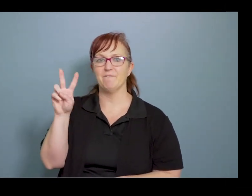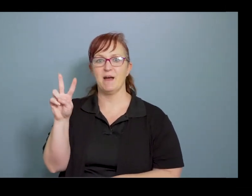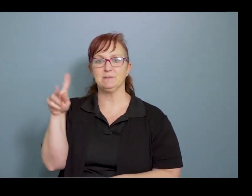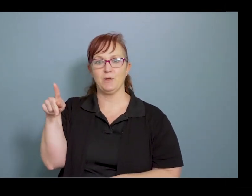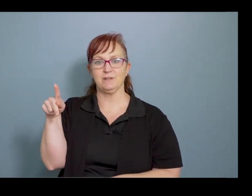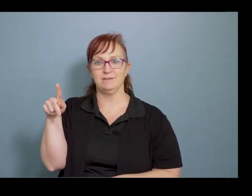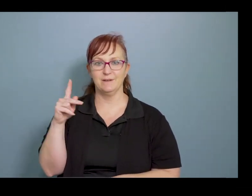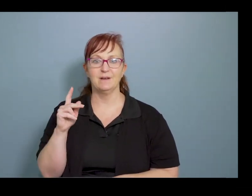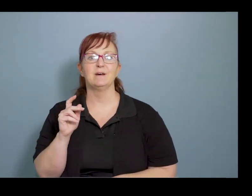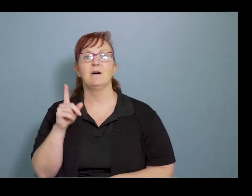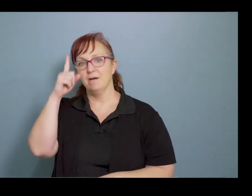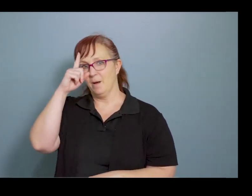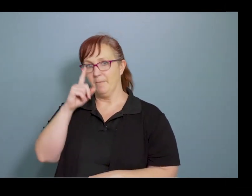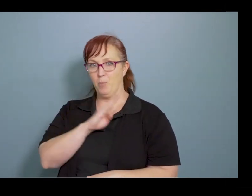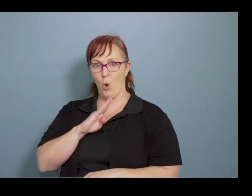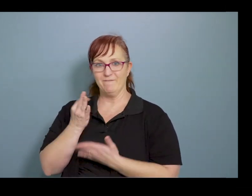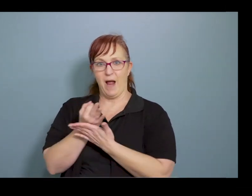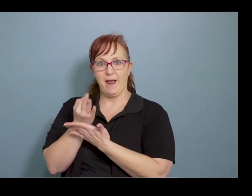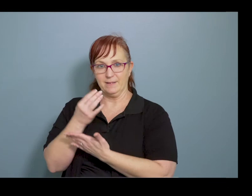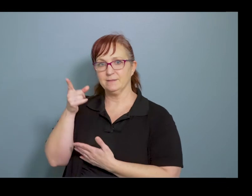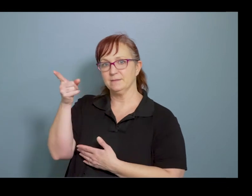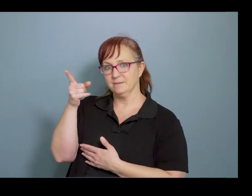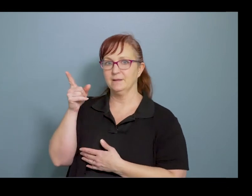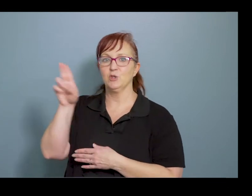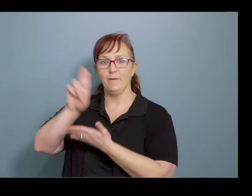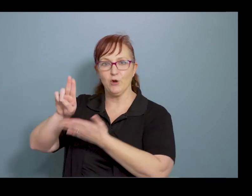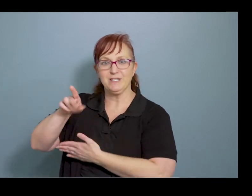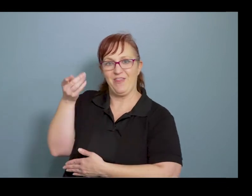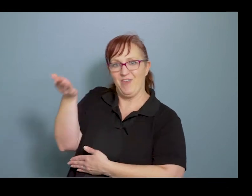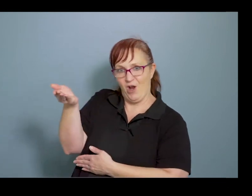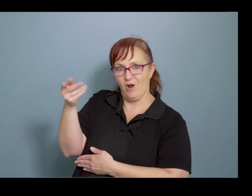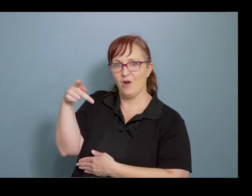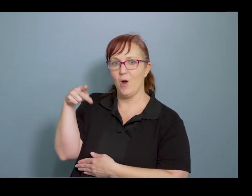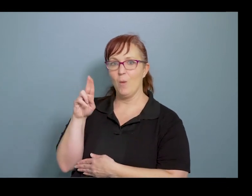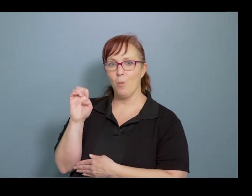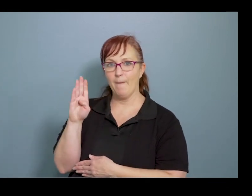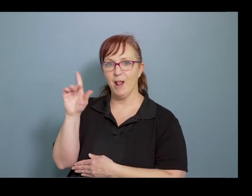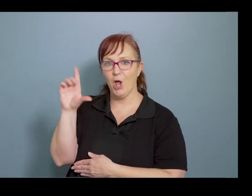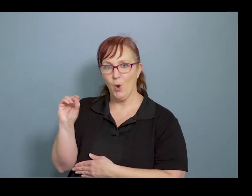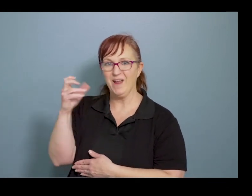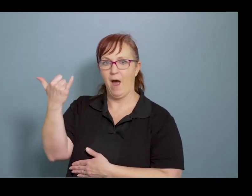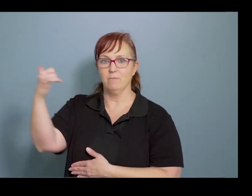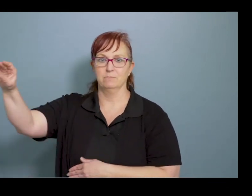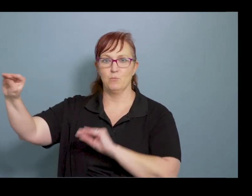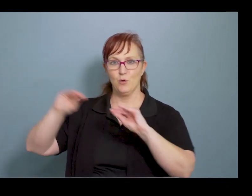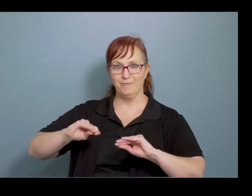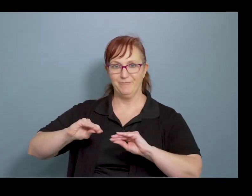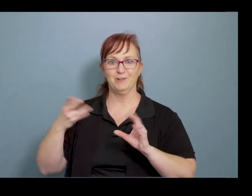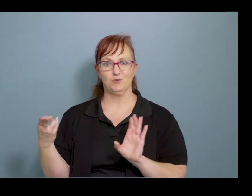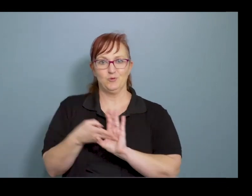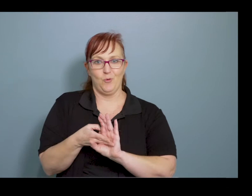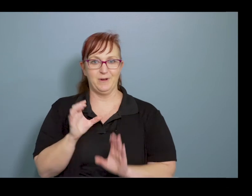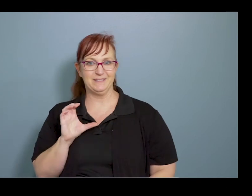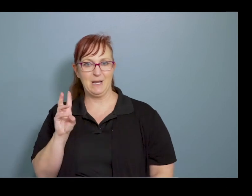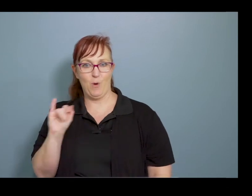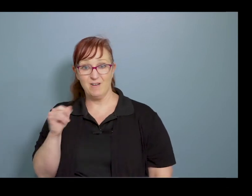for Finance for Colorado State University in Pueblo. We're thrilled that he's joining us here. Carl, if you